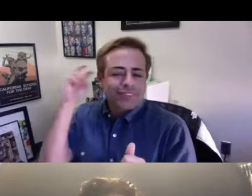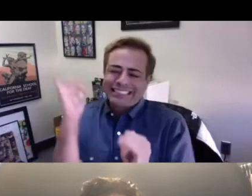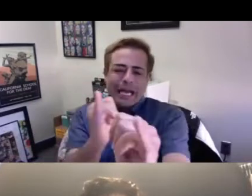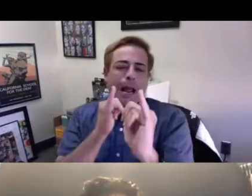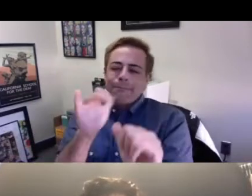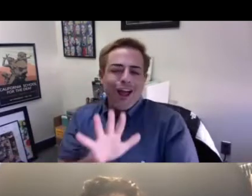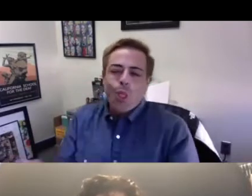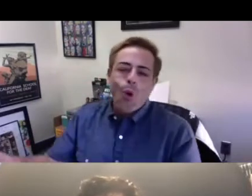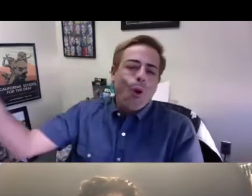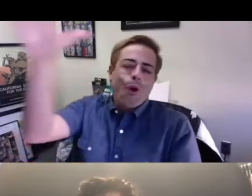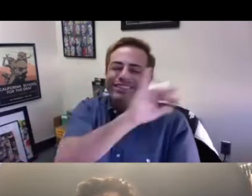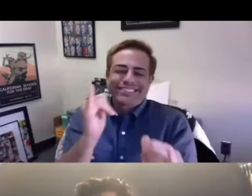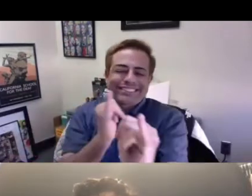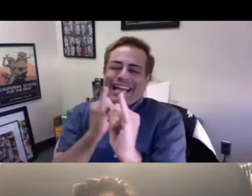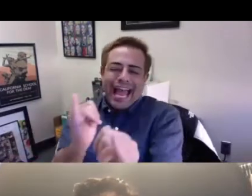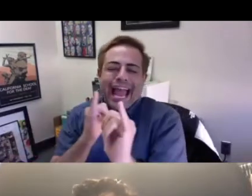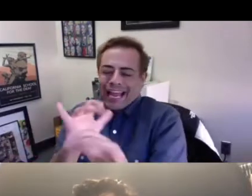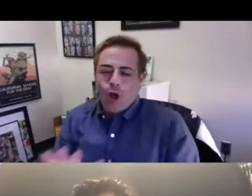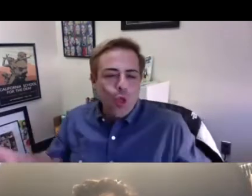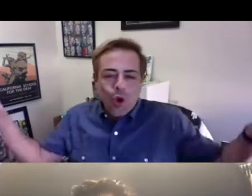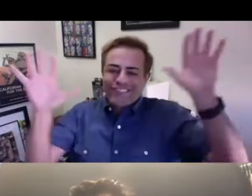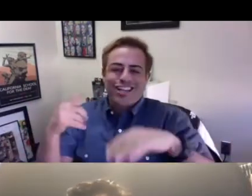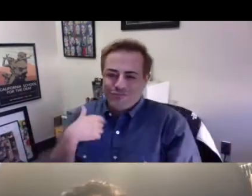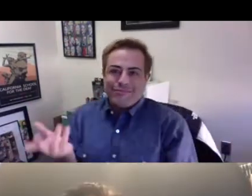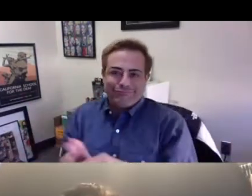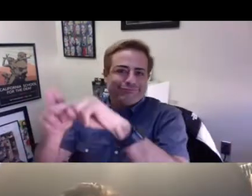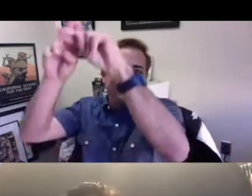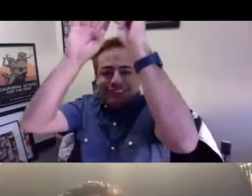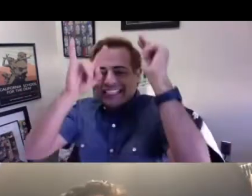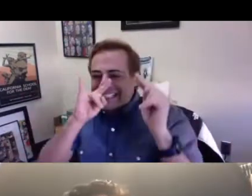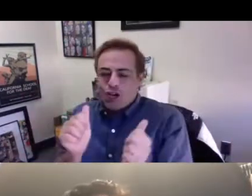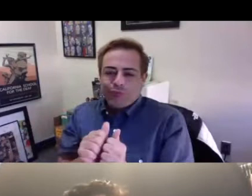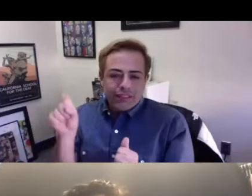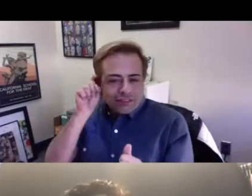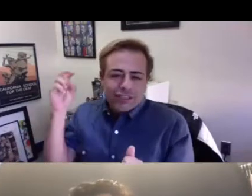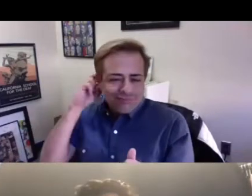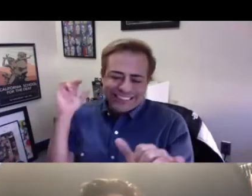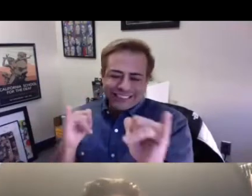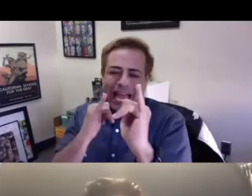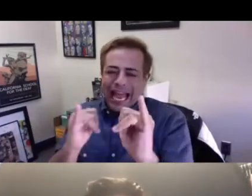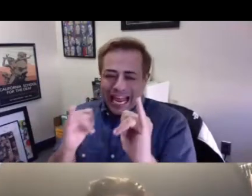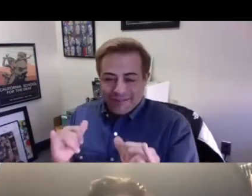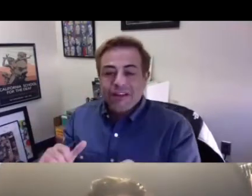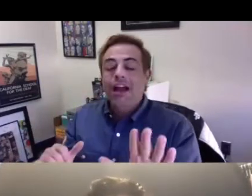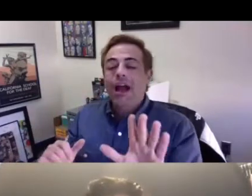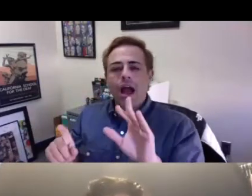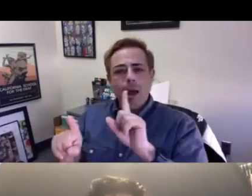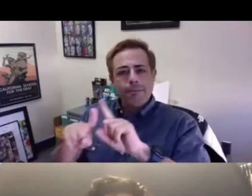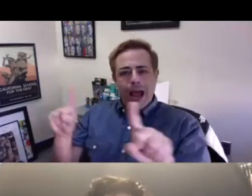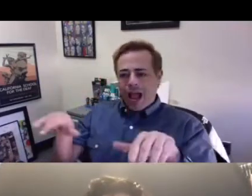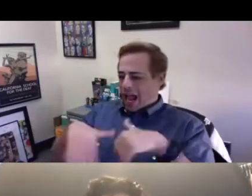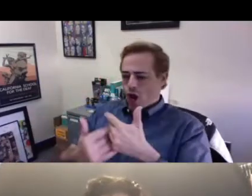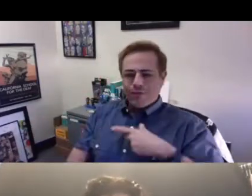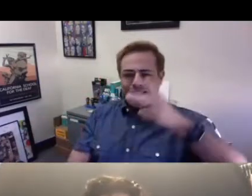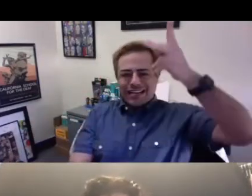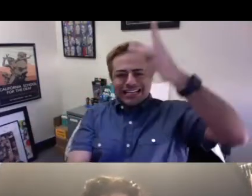there's a similarity between hearing babies and kids with, maybe